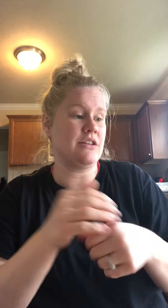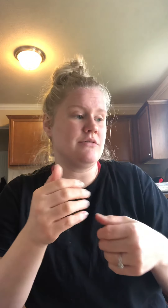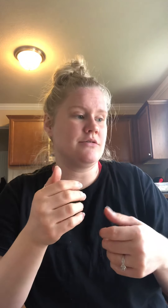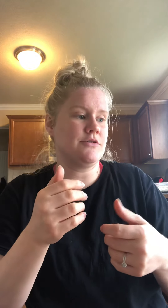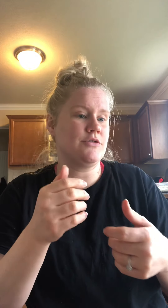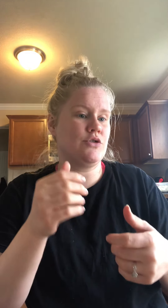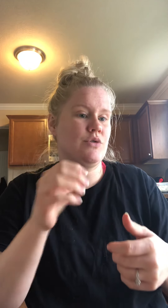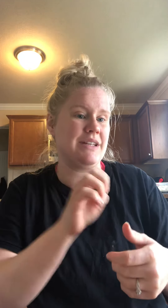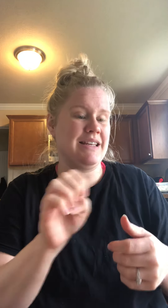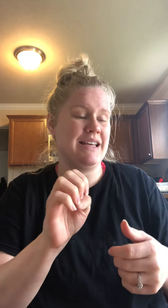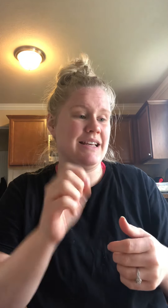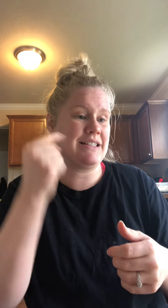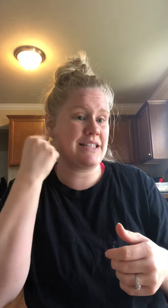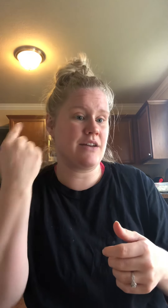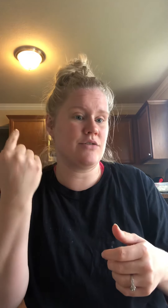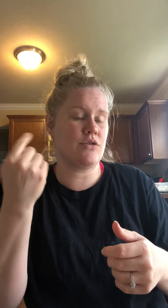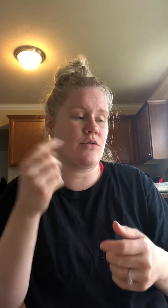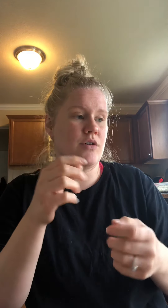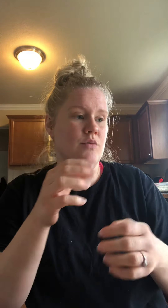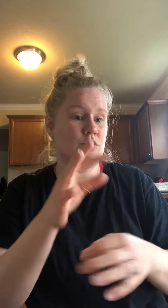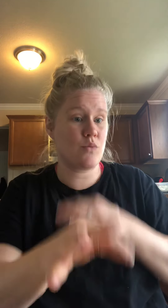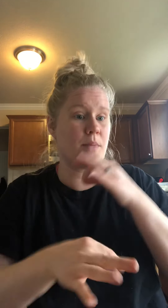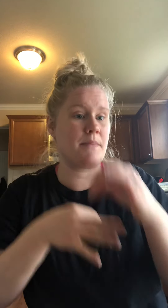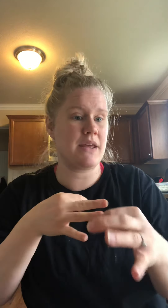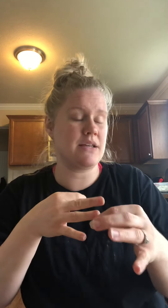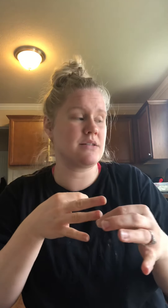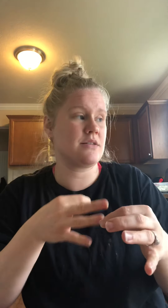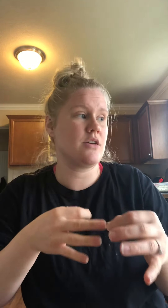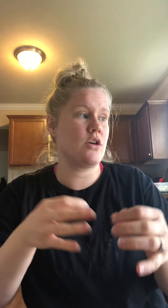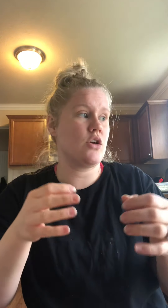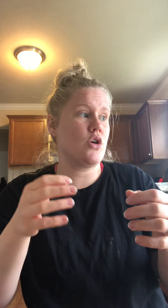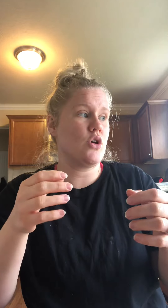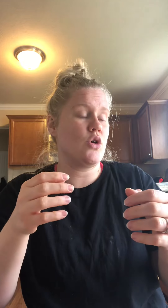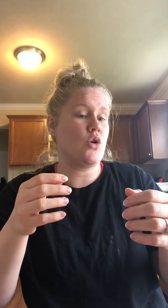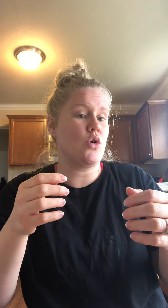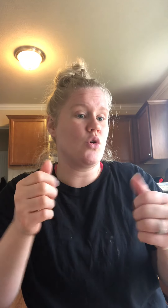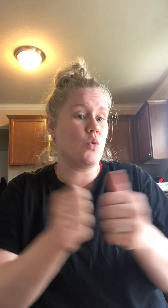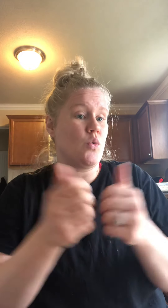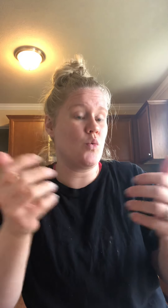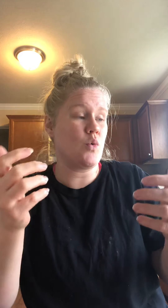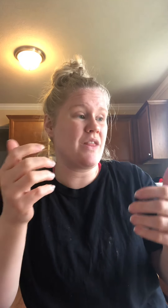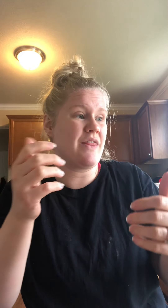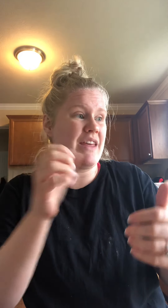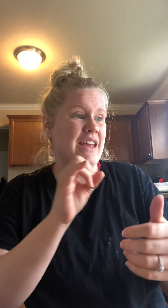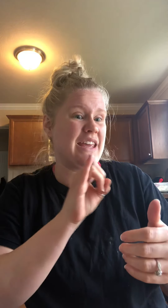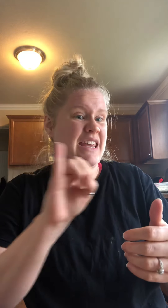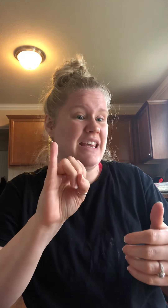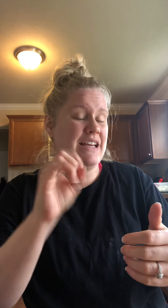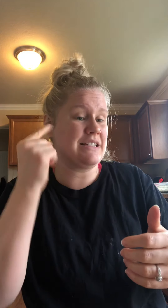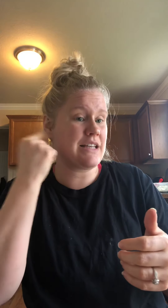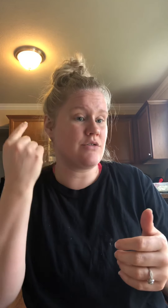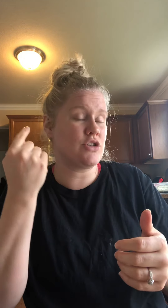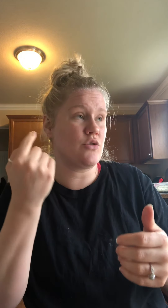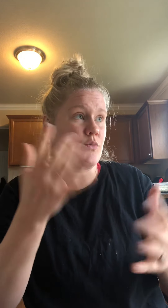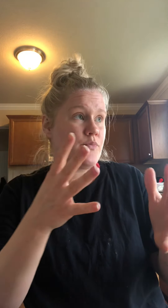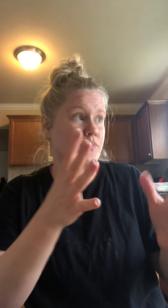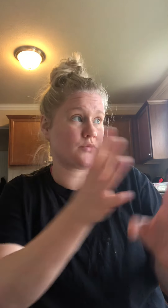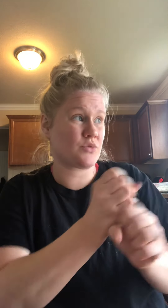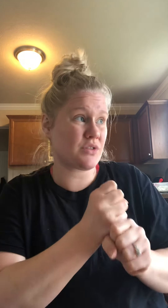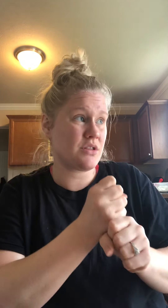pretty much all cases with the E sound. So we get the word fiti, and then the